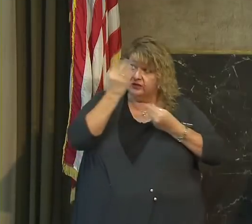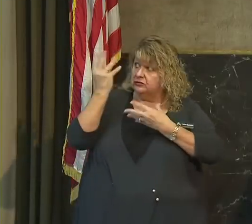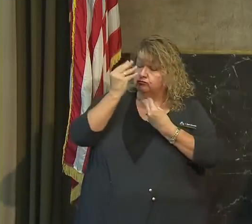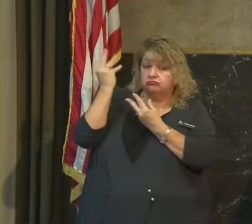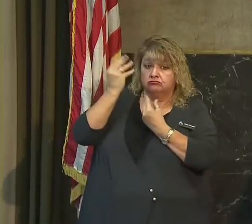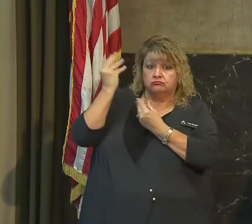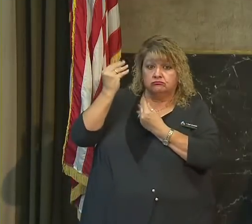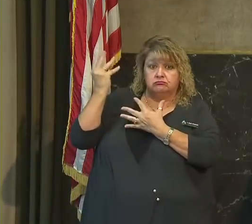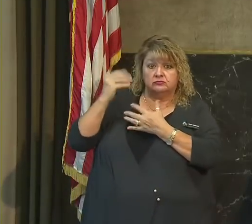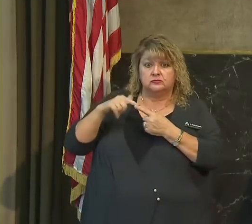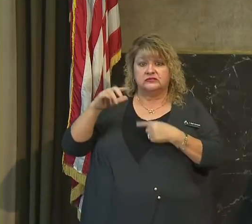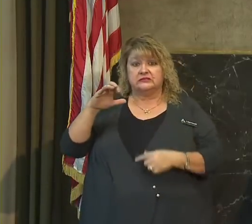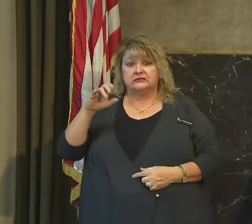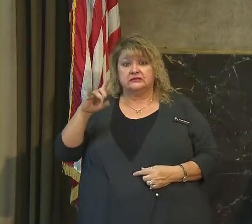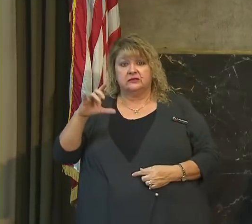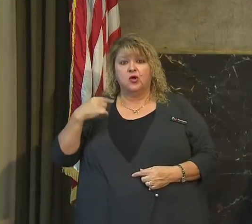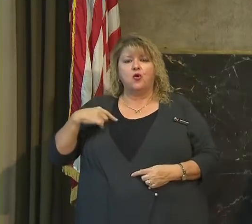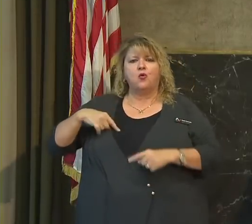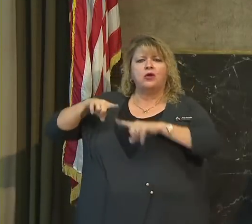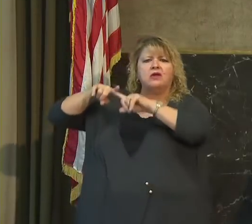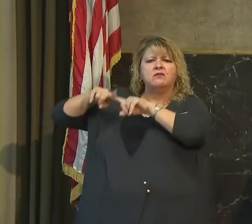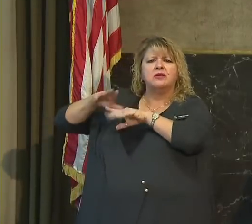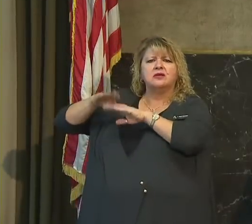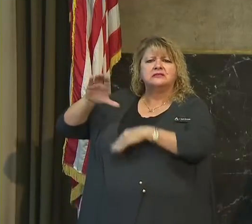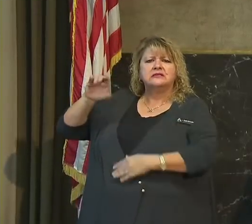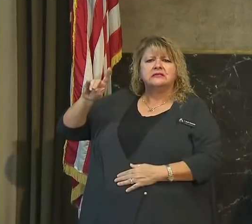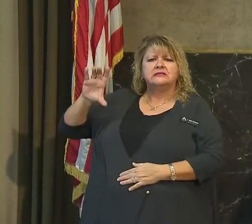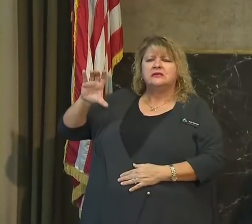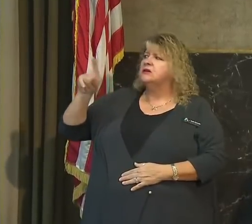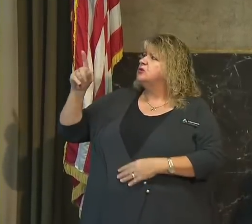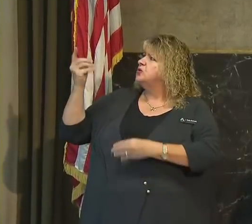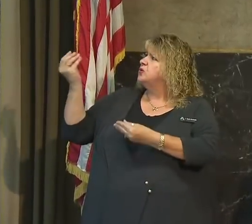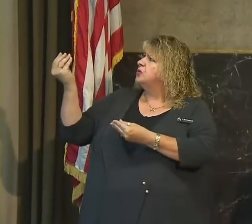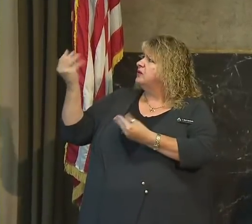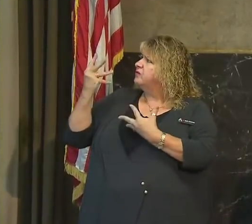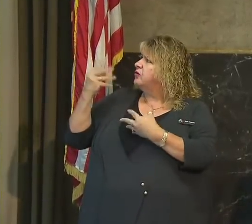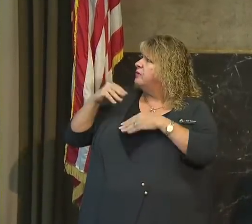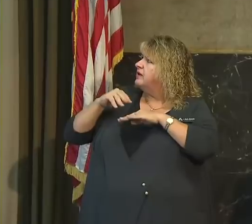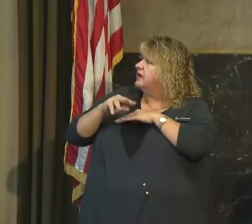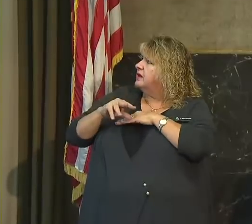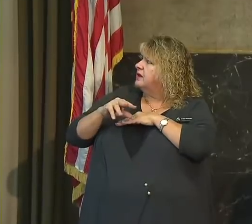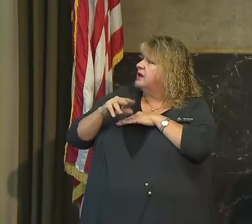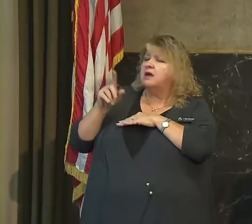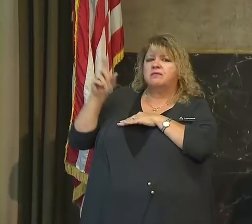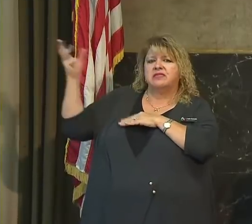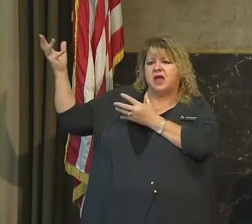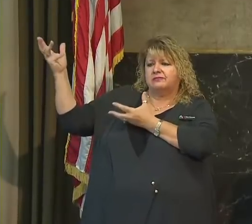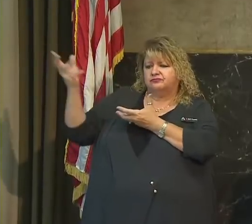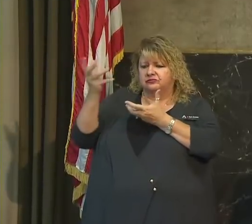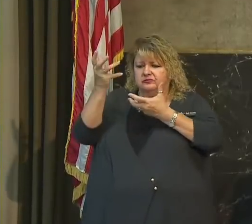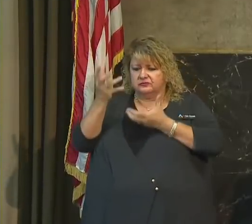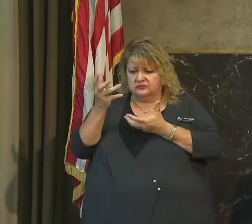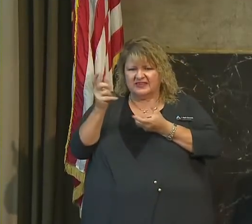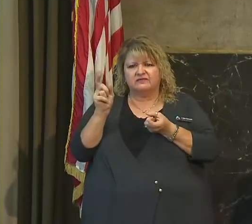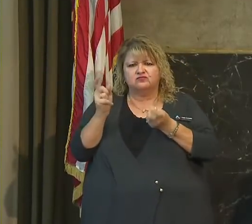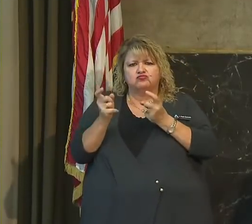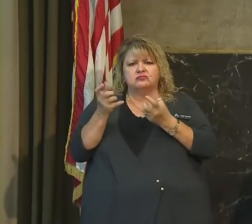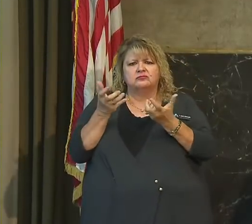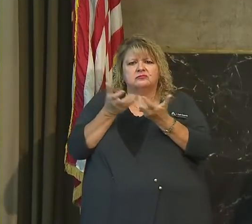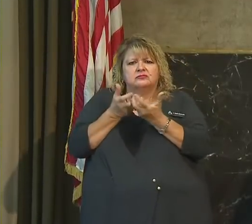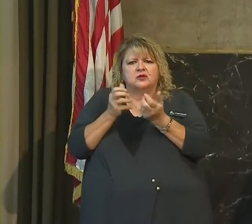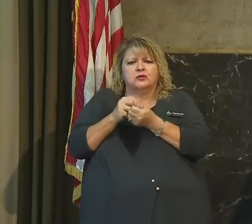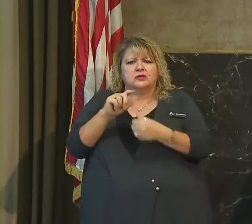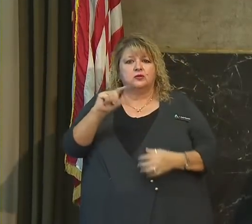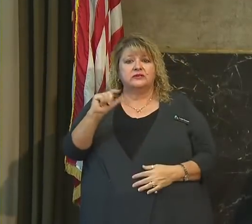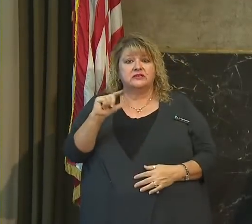We've always relied on the CDC for guidance, but we've also always tailored those recommendations for what was happening here in Louisiana, and